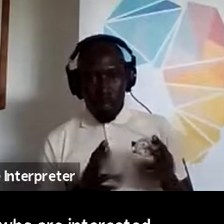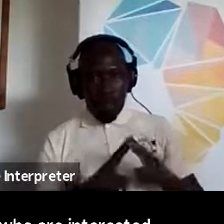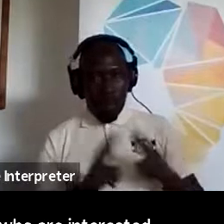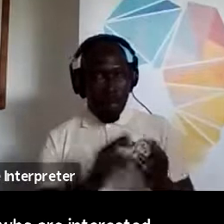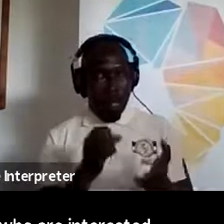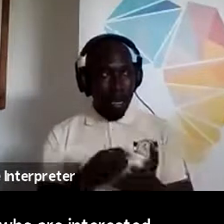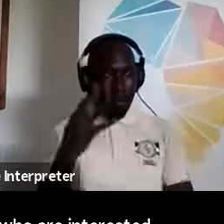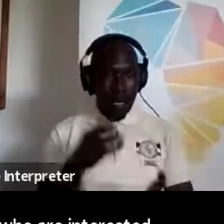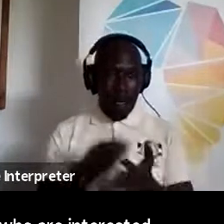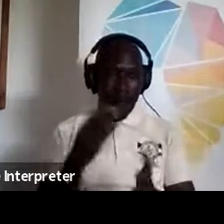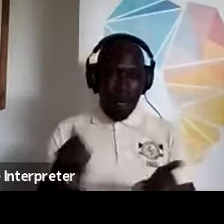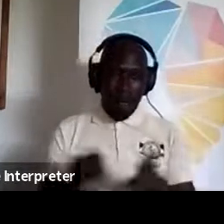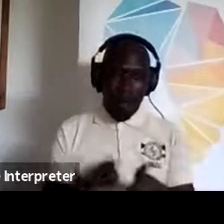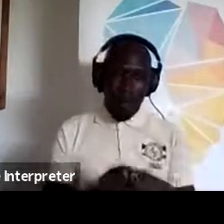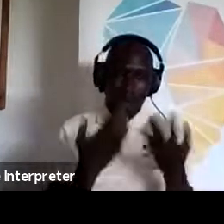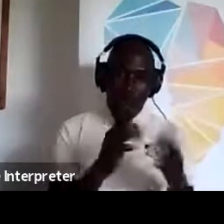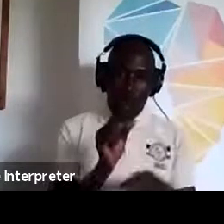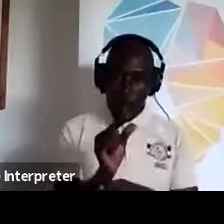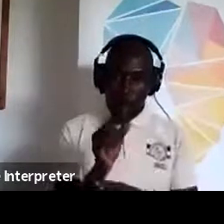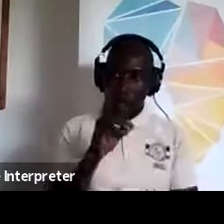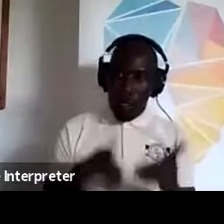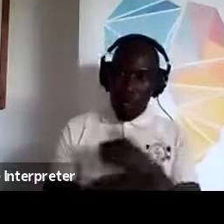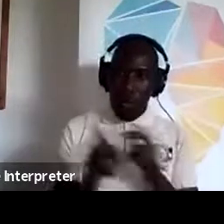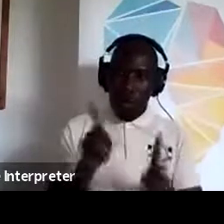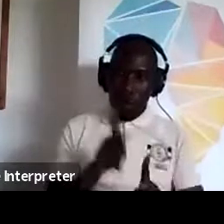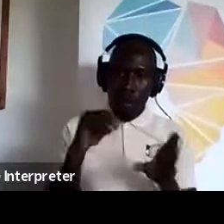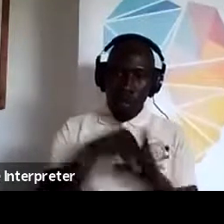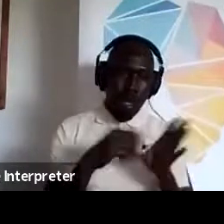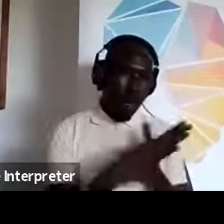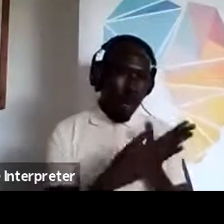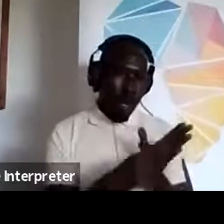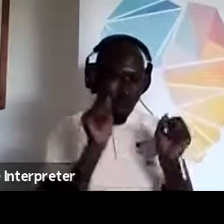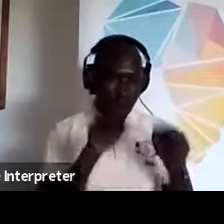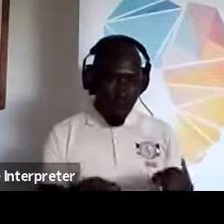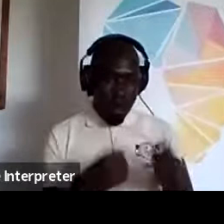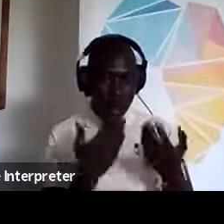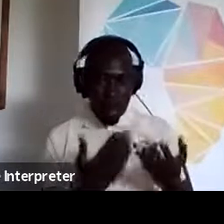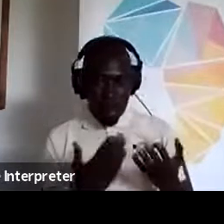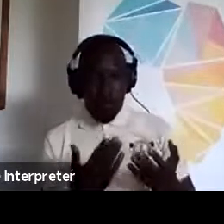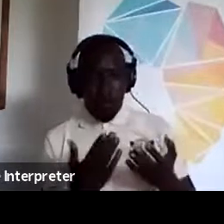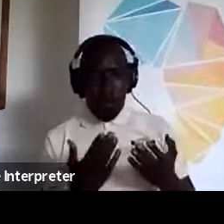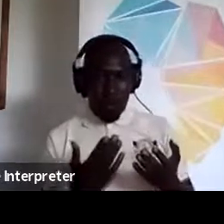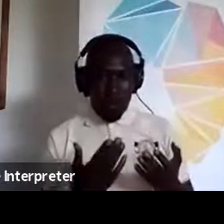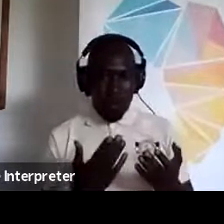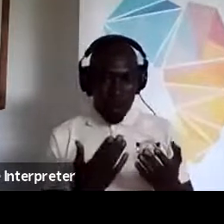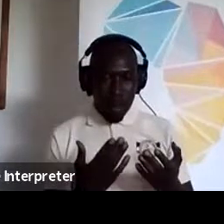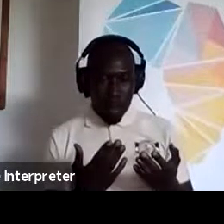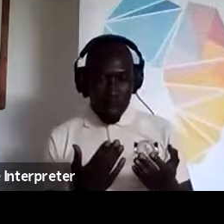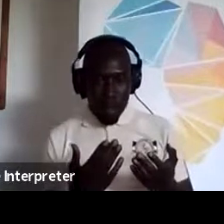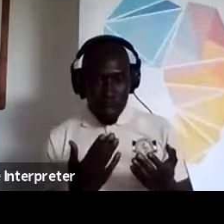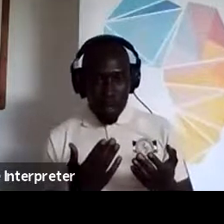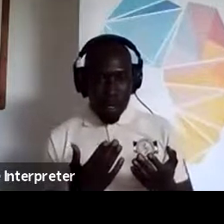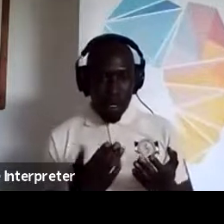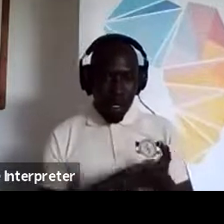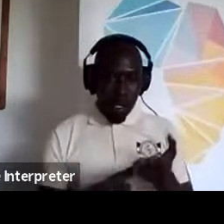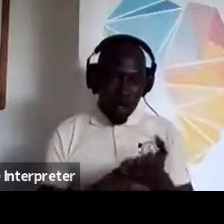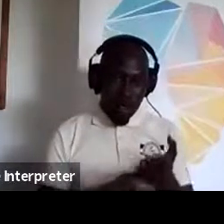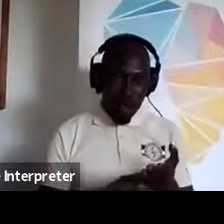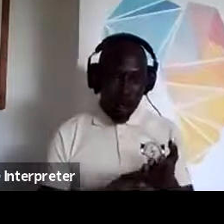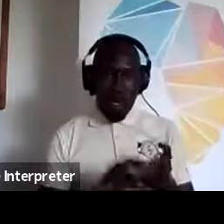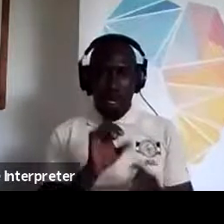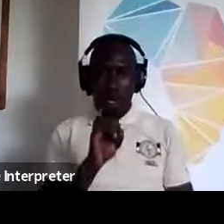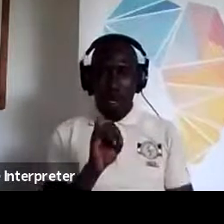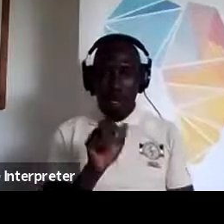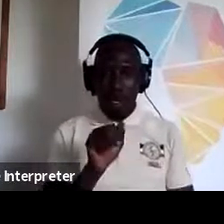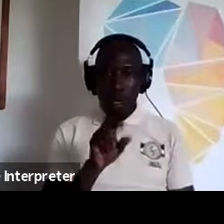expensive. At least we have a few disabled people in Uganda who are able to have people you click and then they just come on board. We have some of the people who